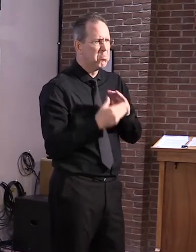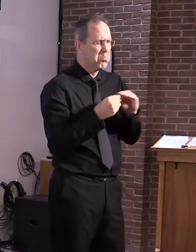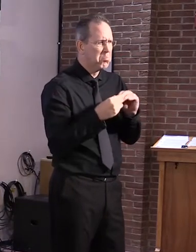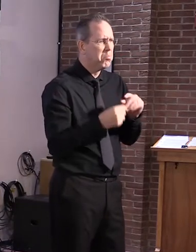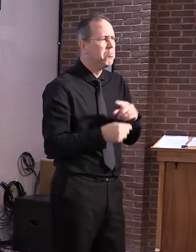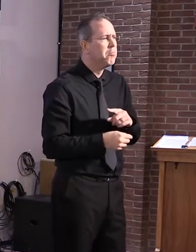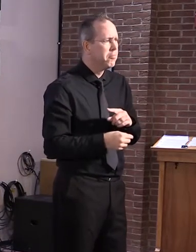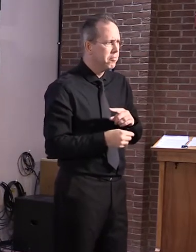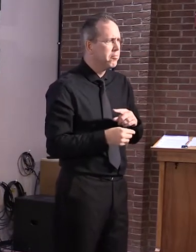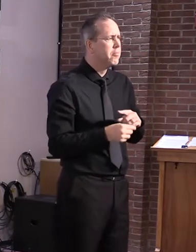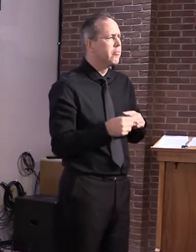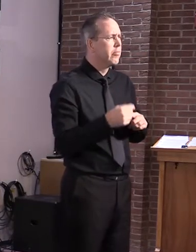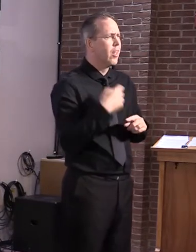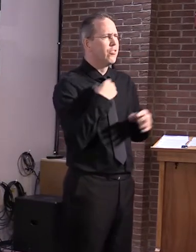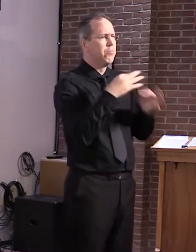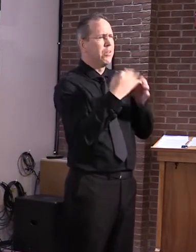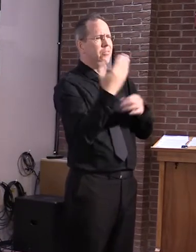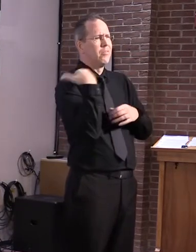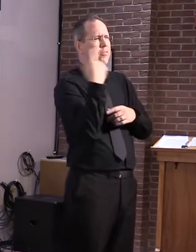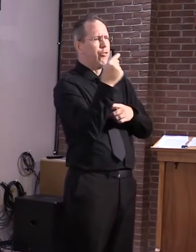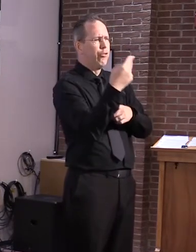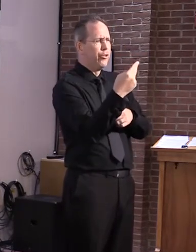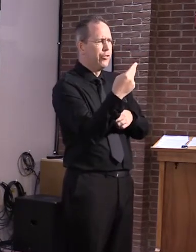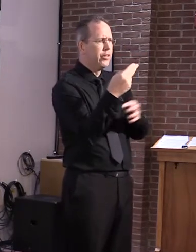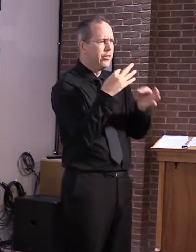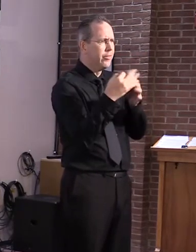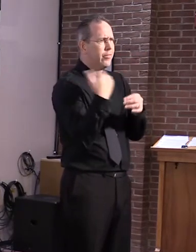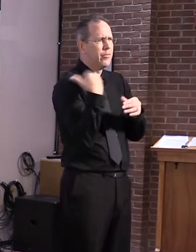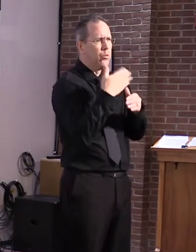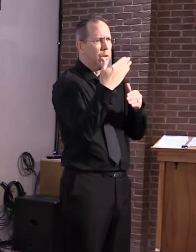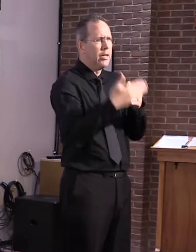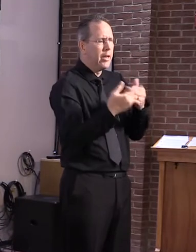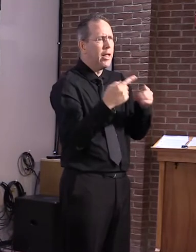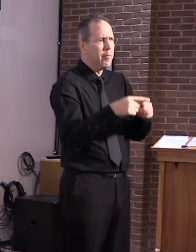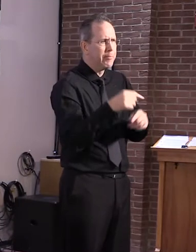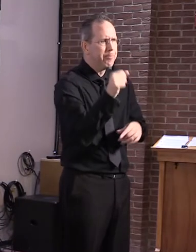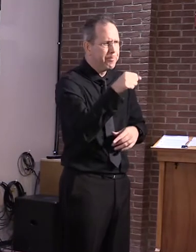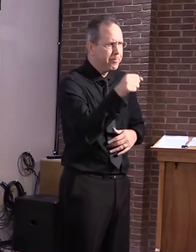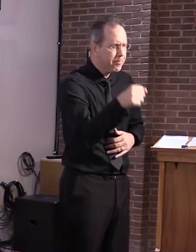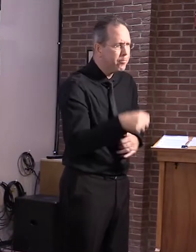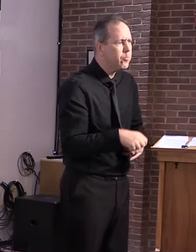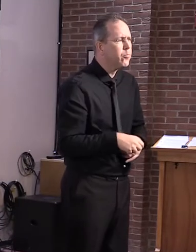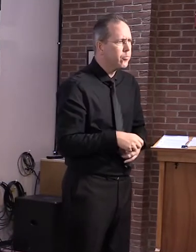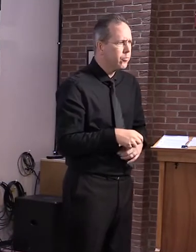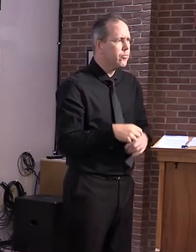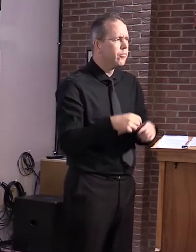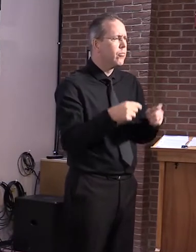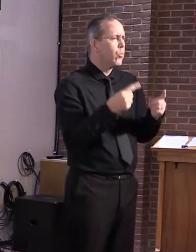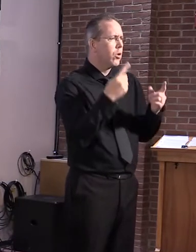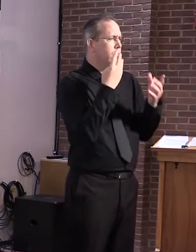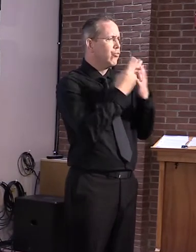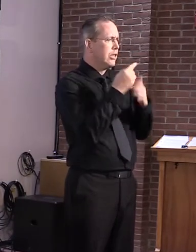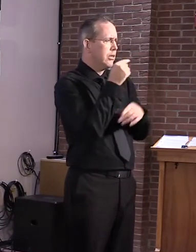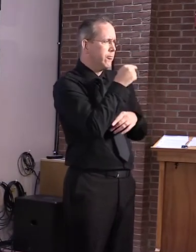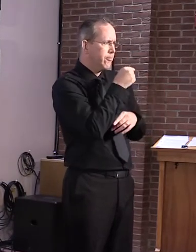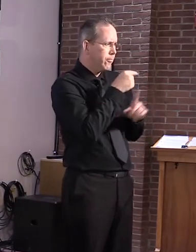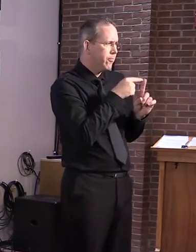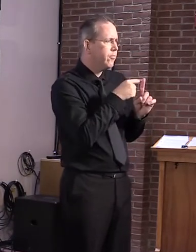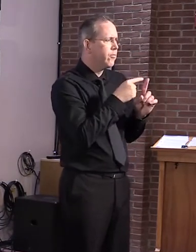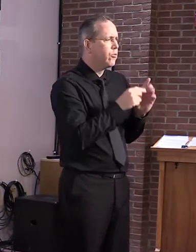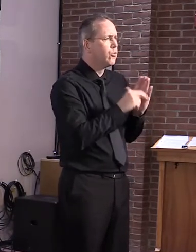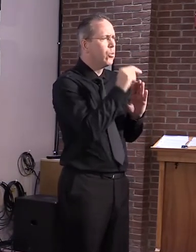Facility. A former offender was being held at Northern State Correctional Facility,